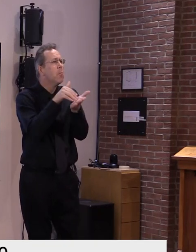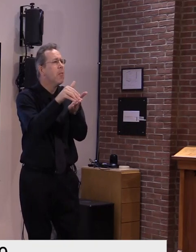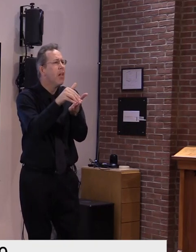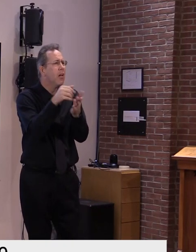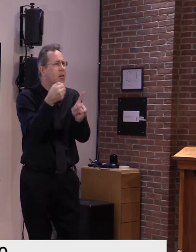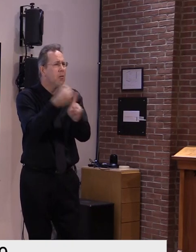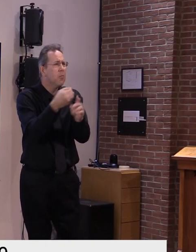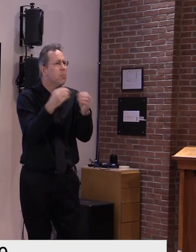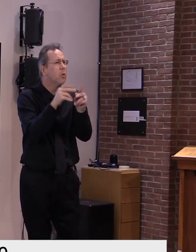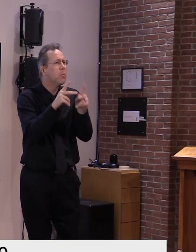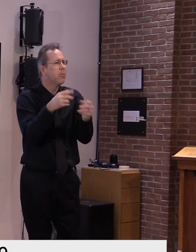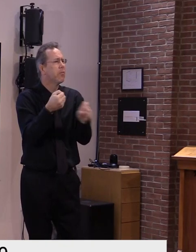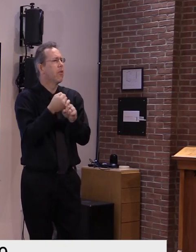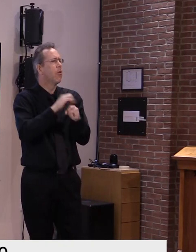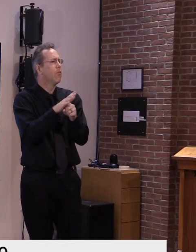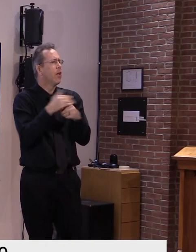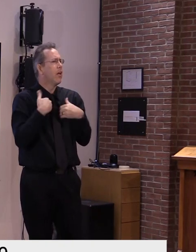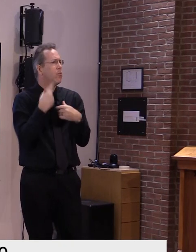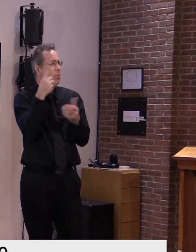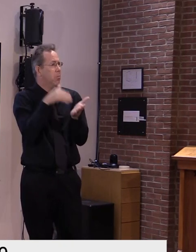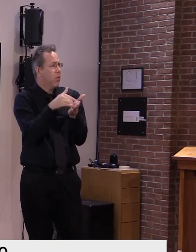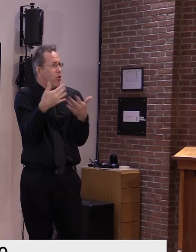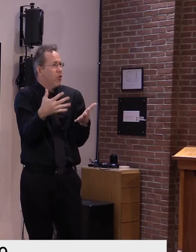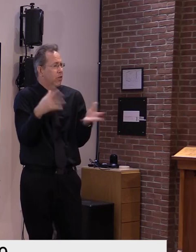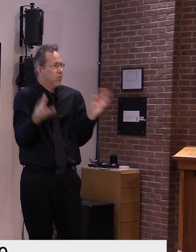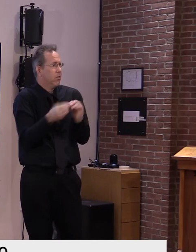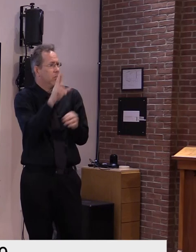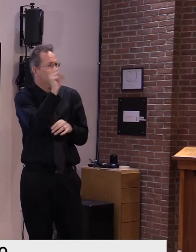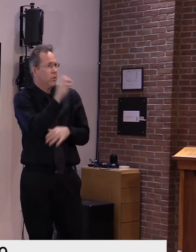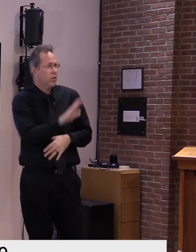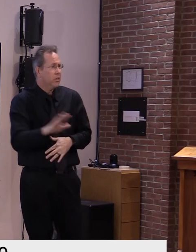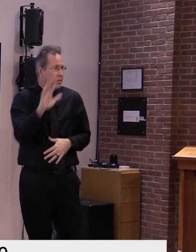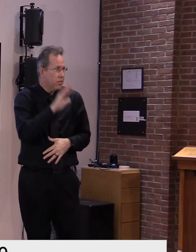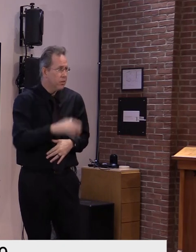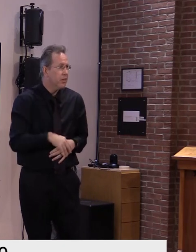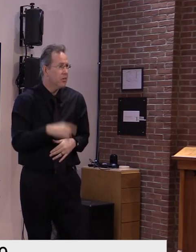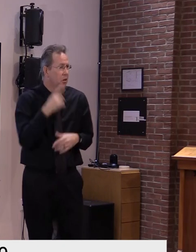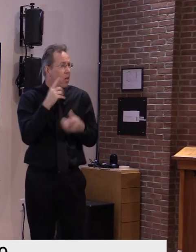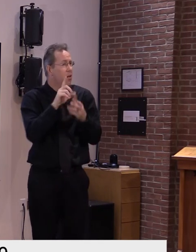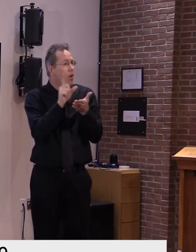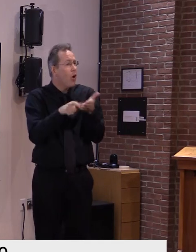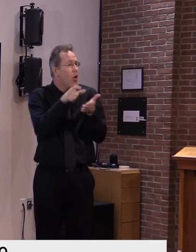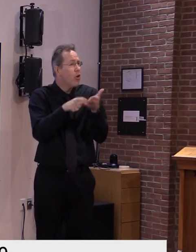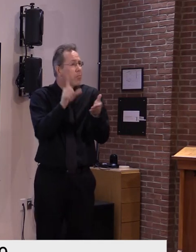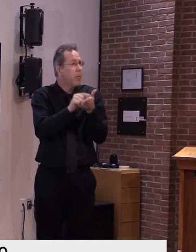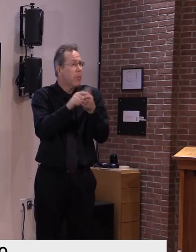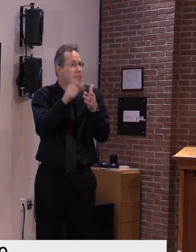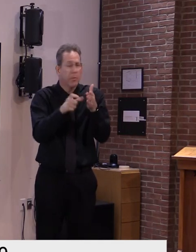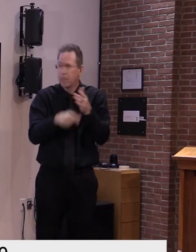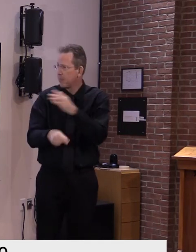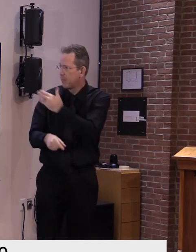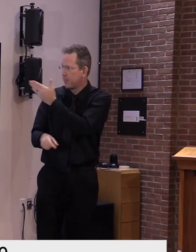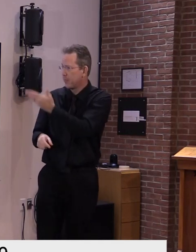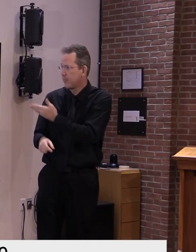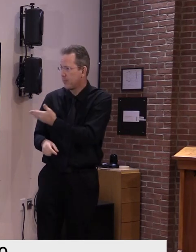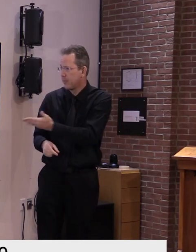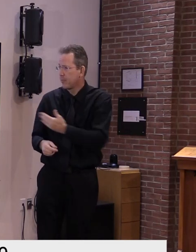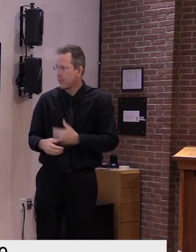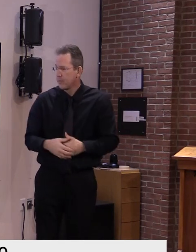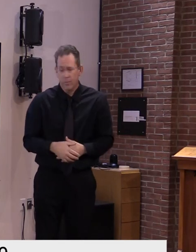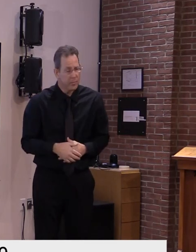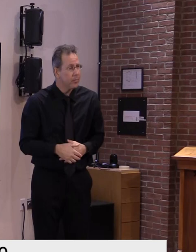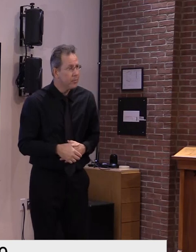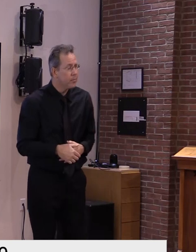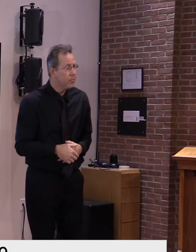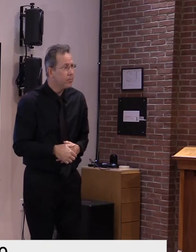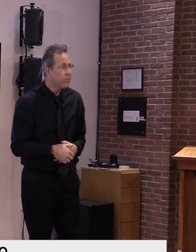broken various single-day records in the past week. Further, the risk here at home remains high, with more active cases circulating